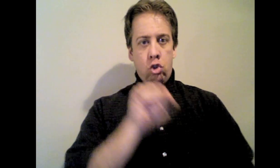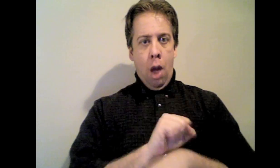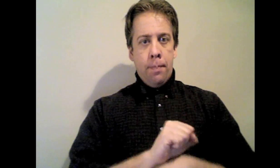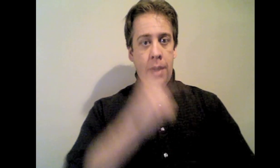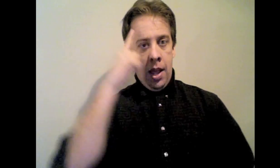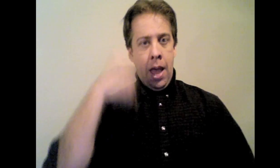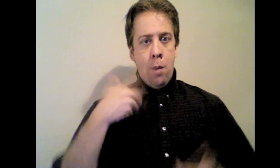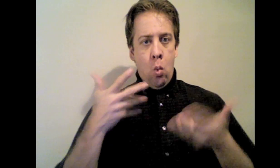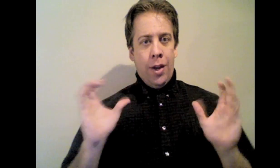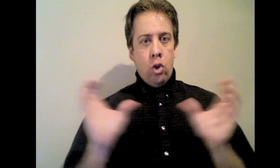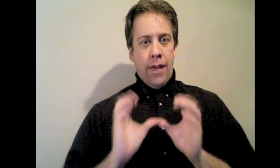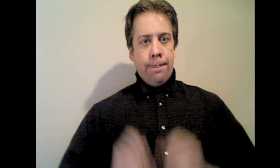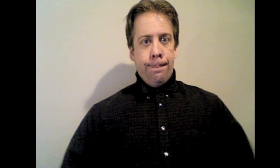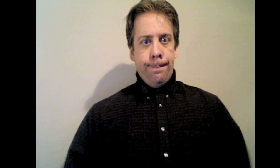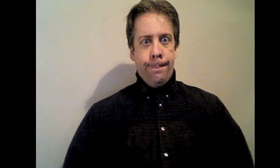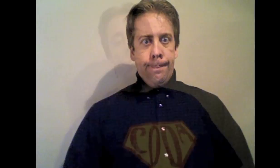Because I don't need a job. I'm certified.